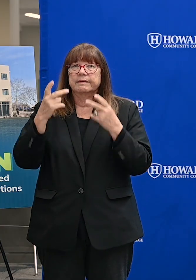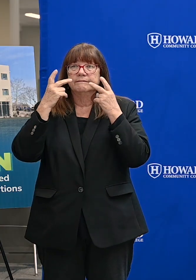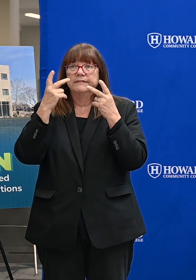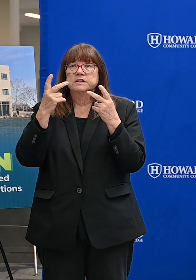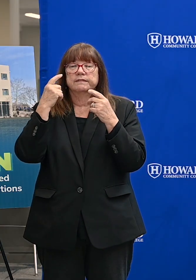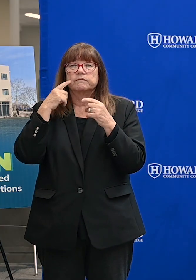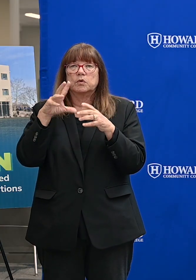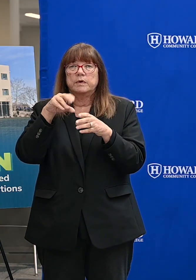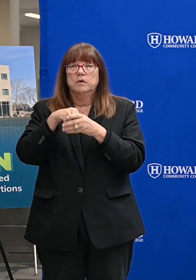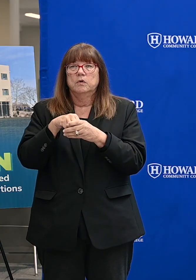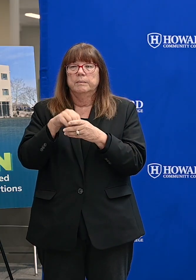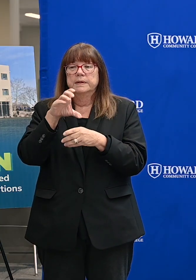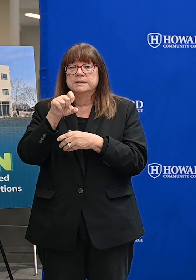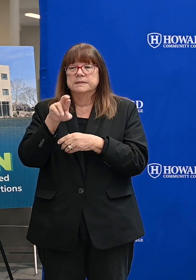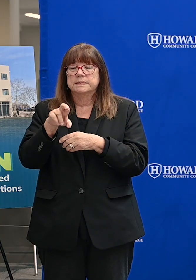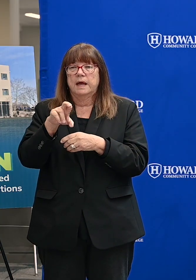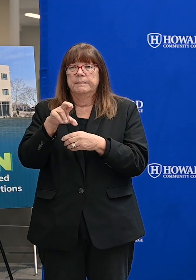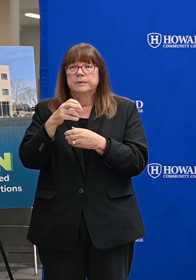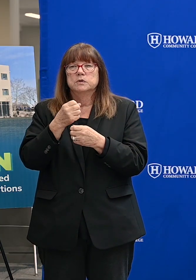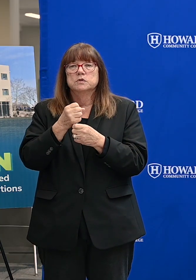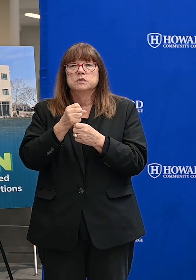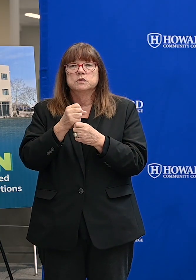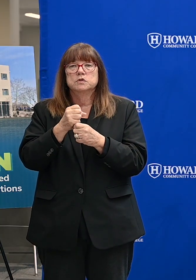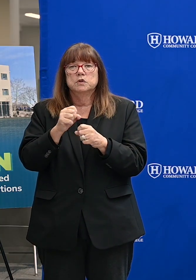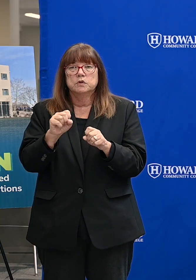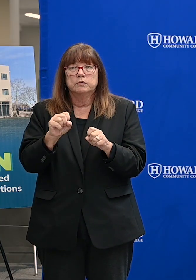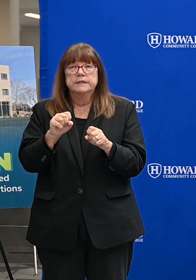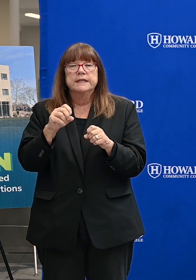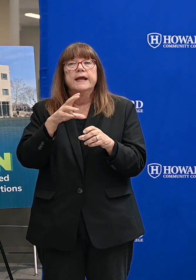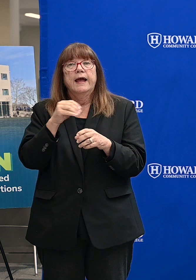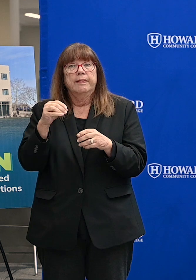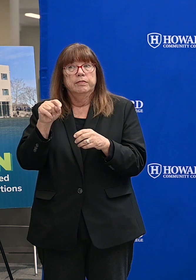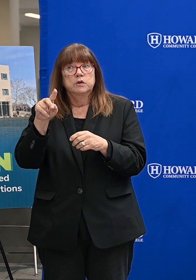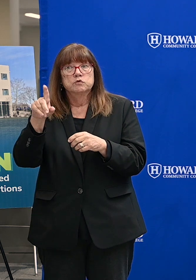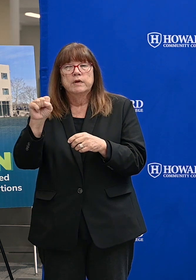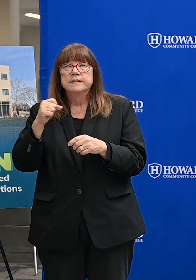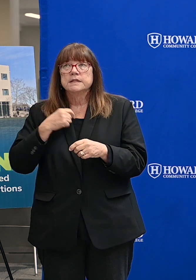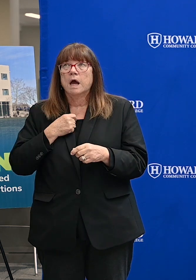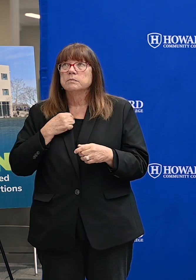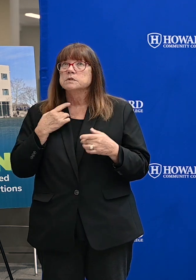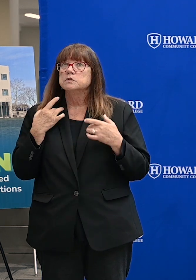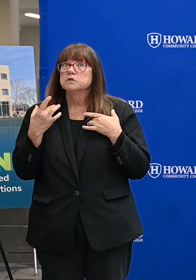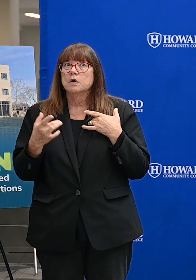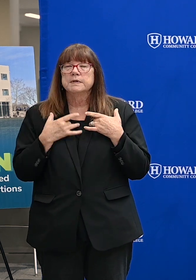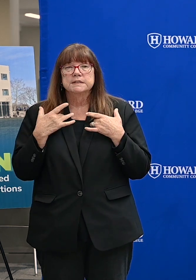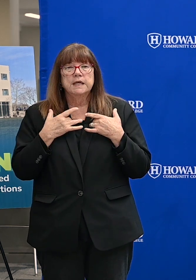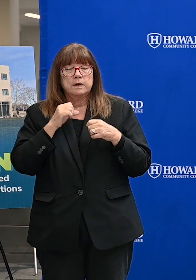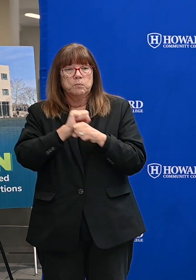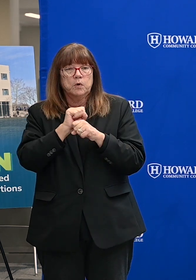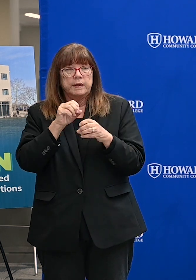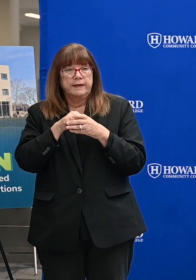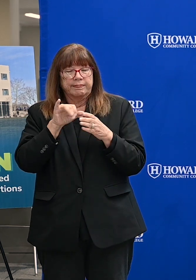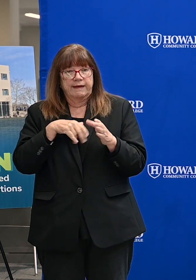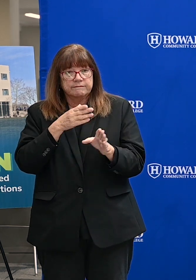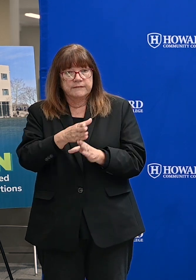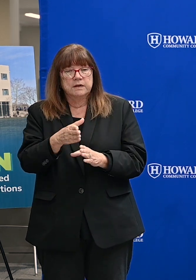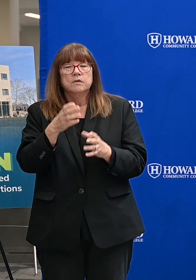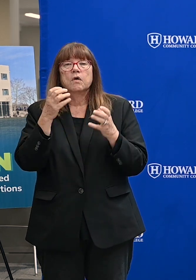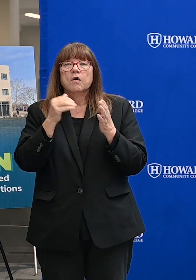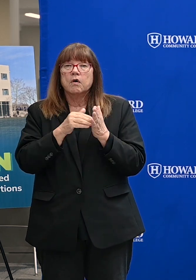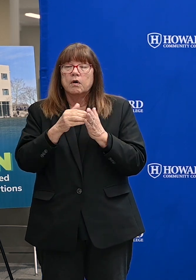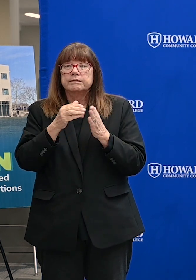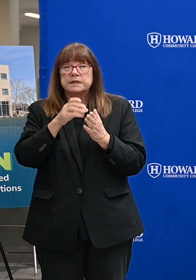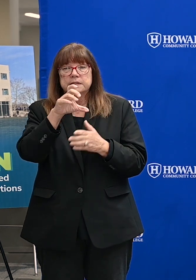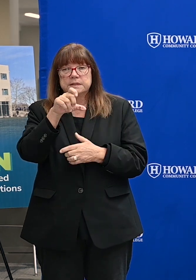of incorporating cybersecurity in with these trades, I was over the moon. Working in the field, a lot of times cybersecurity is